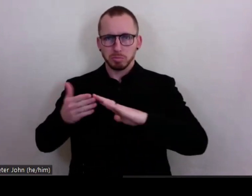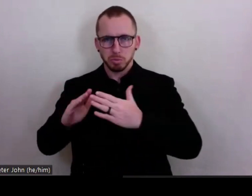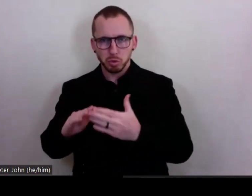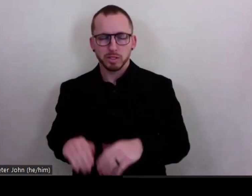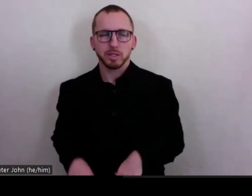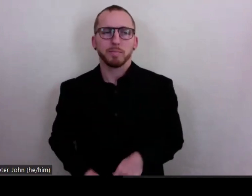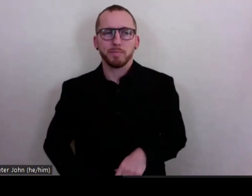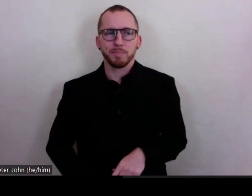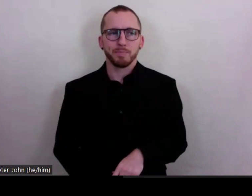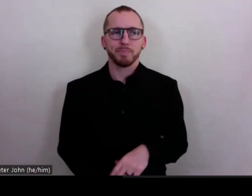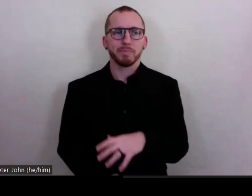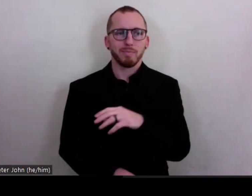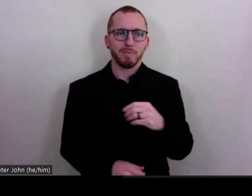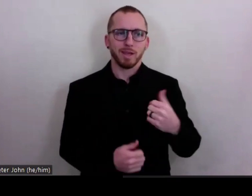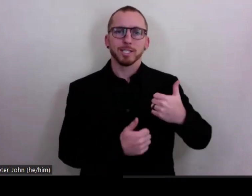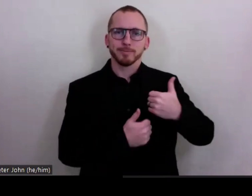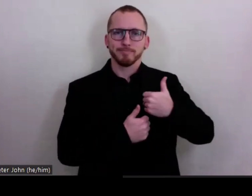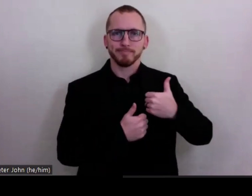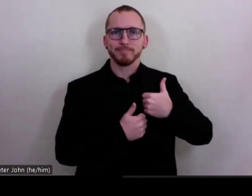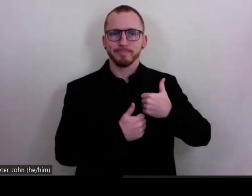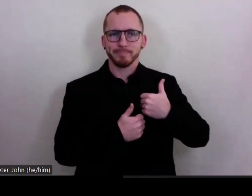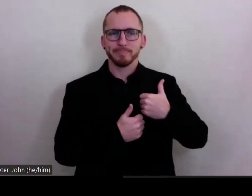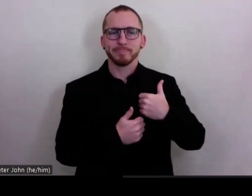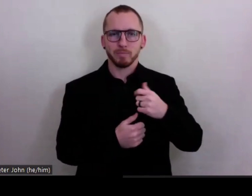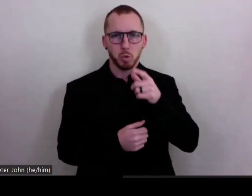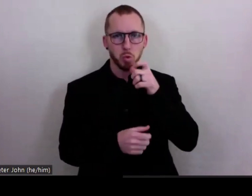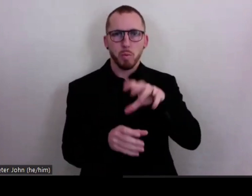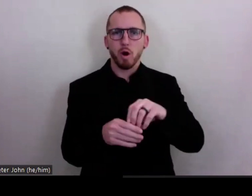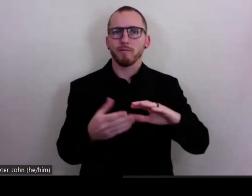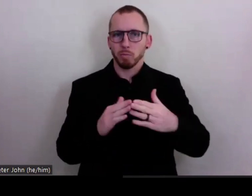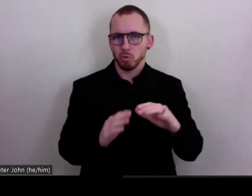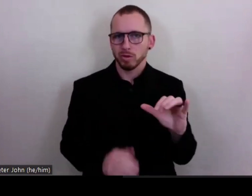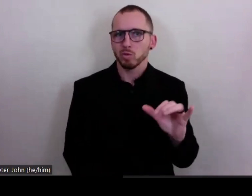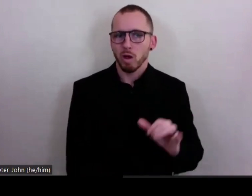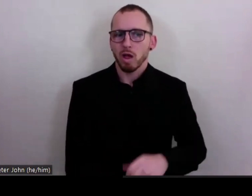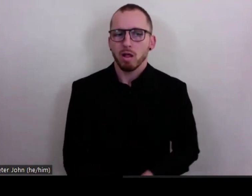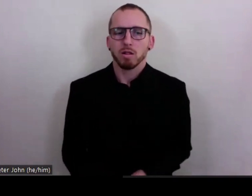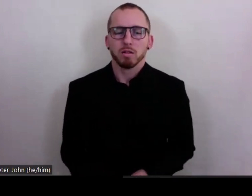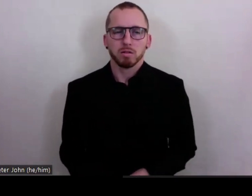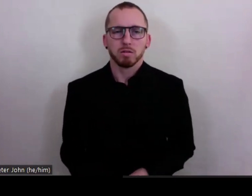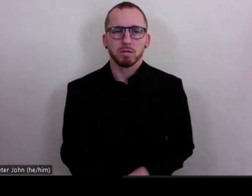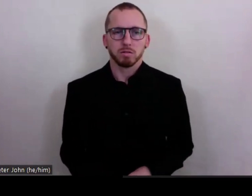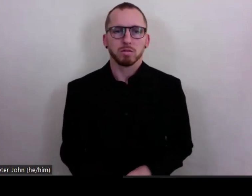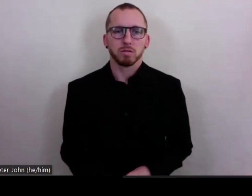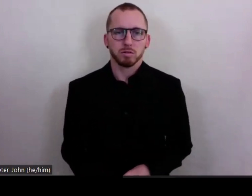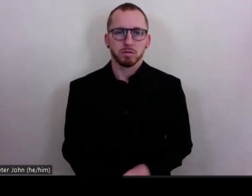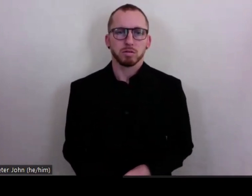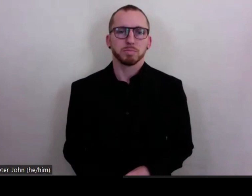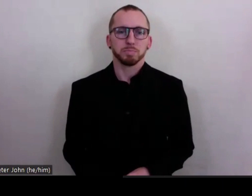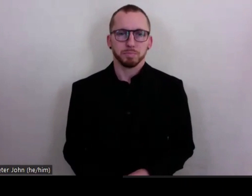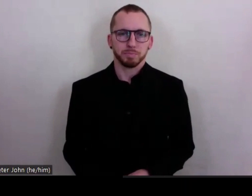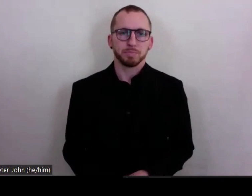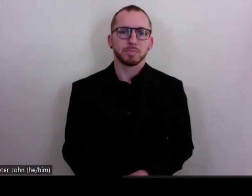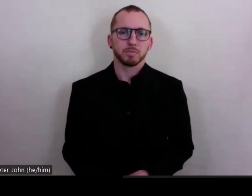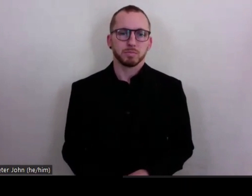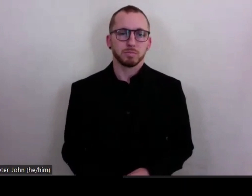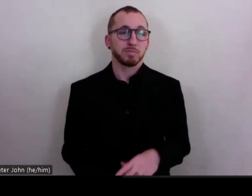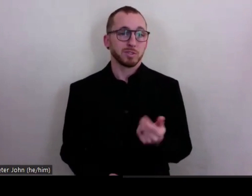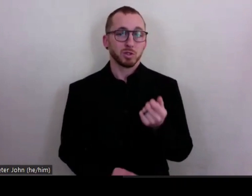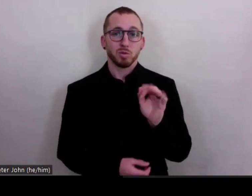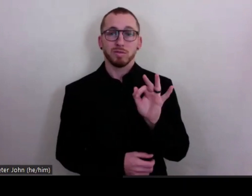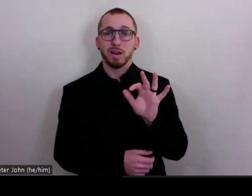experience in the armed forces for members of that community too, which is If you really think about it, from 1993